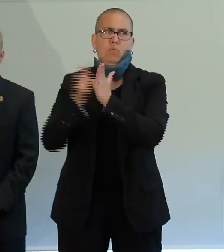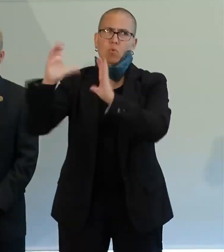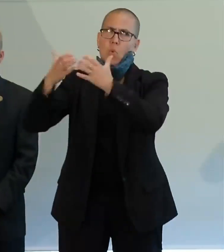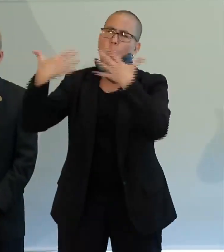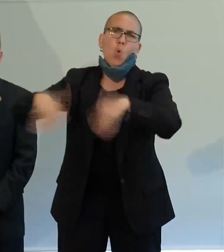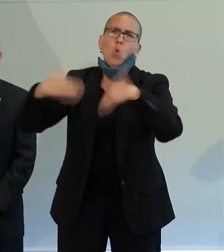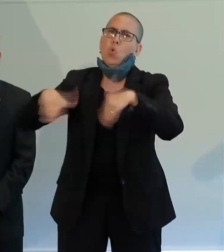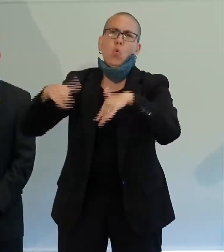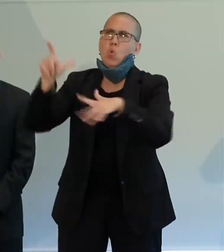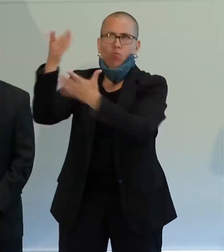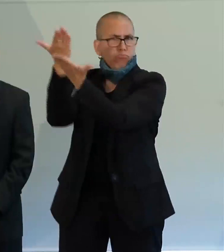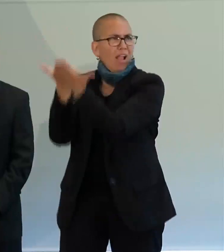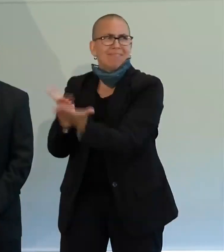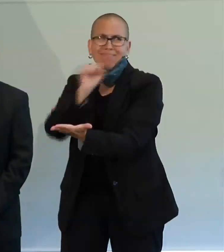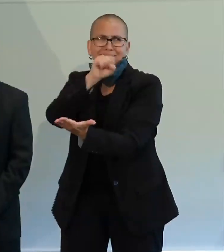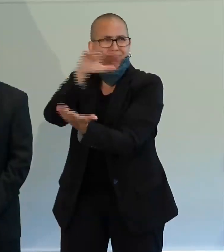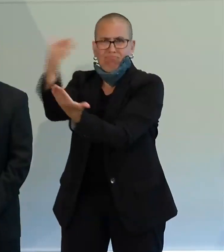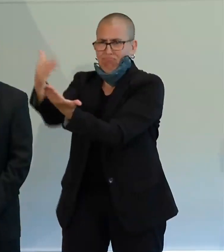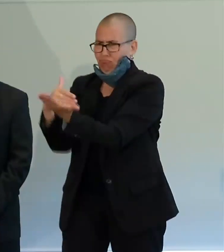way. We